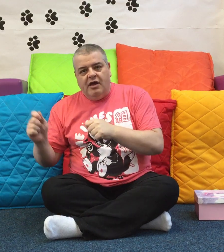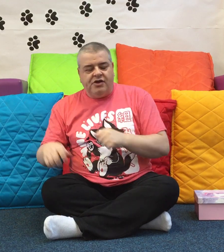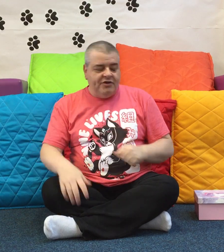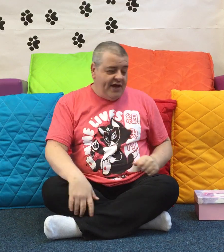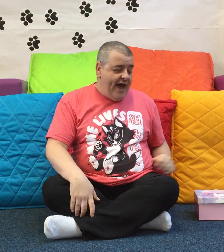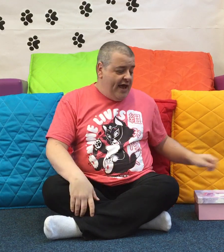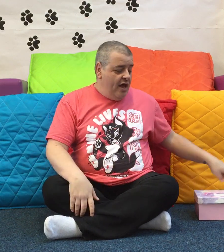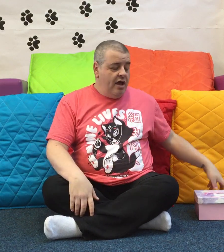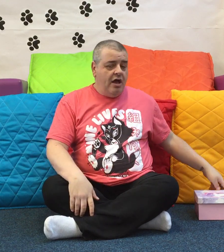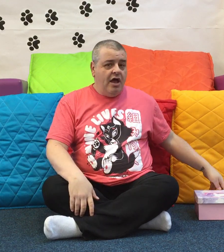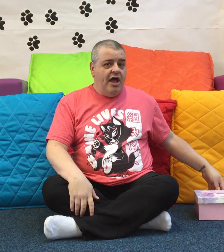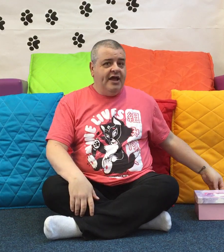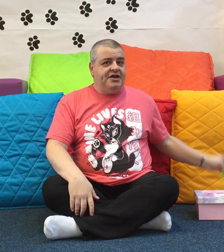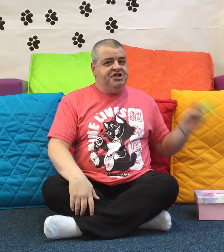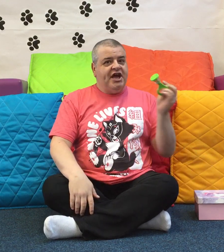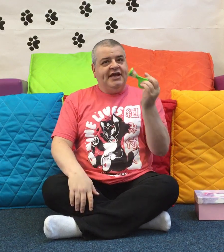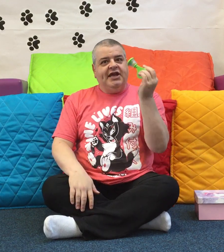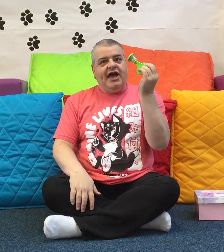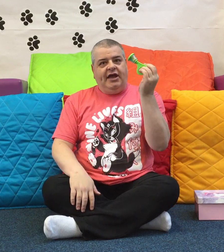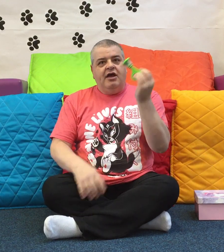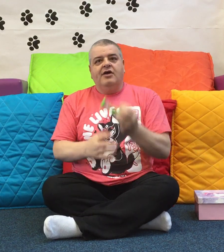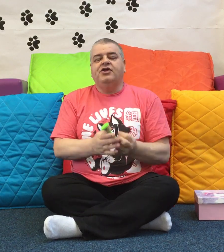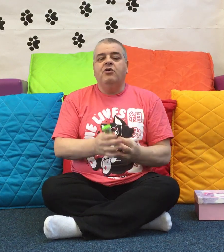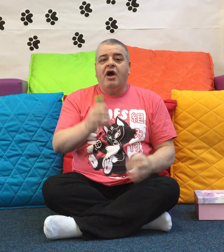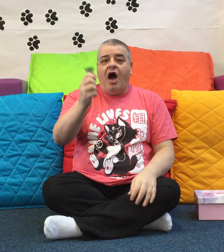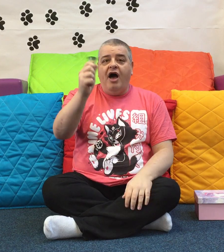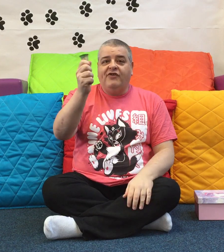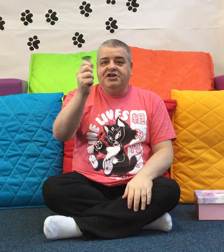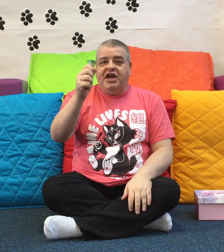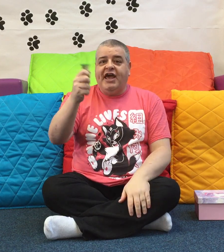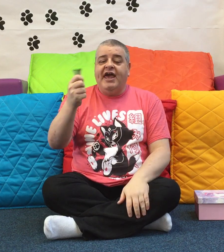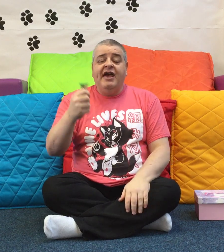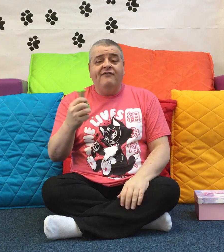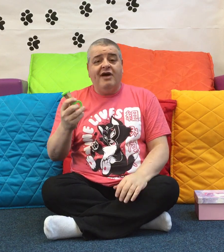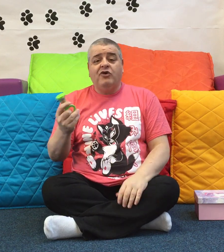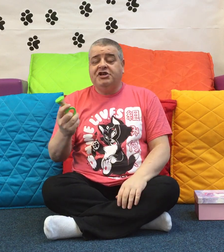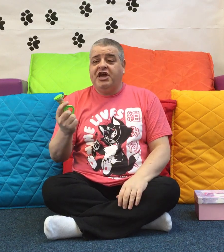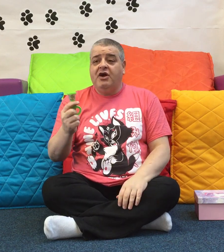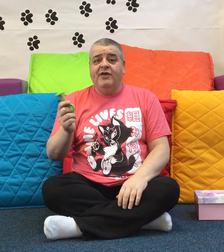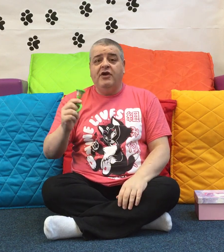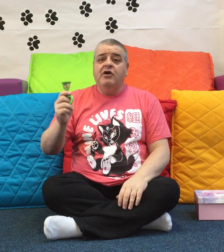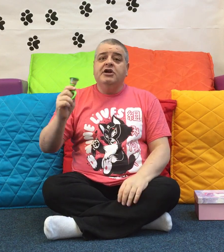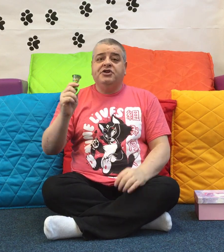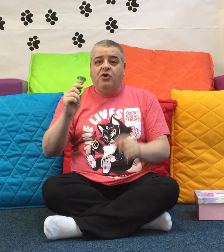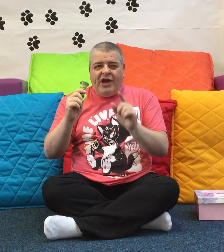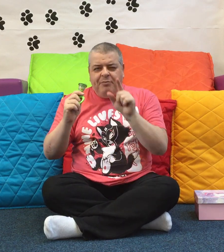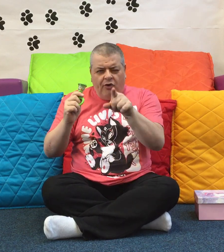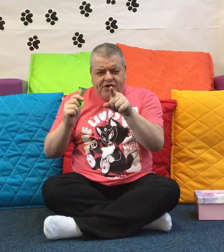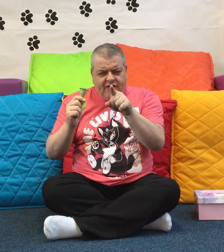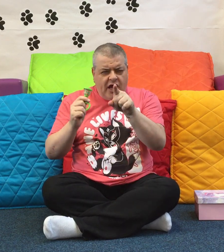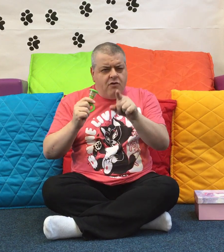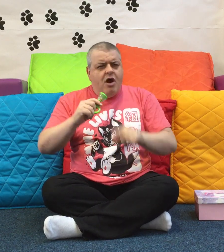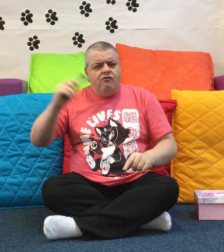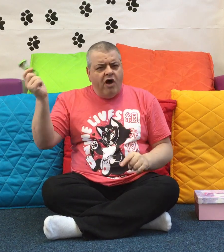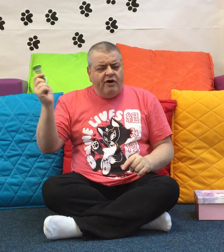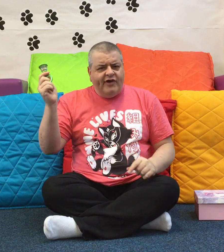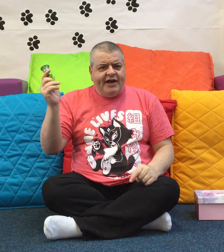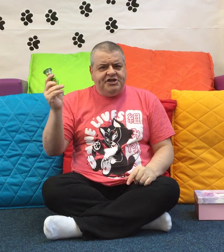So today, it's a shaky day. So I've got a shaker here. If you haven't got a shaker with you, just quickly pause the video, run off and get a